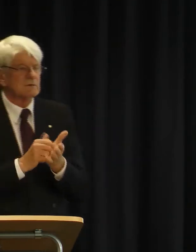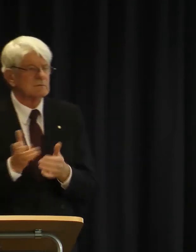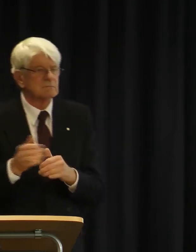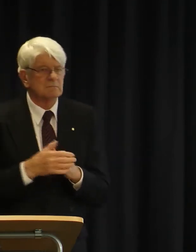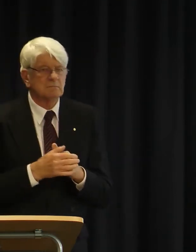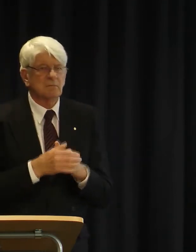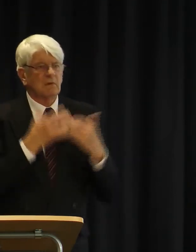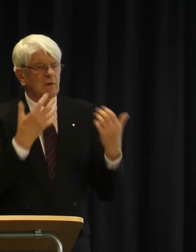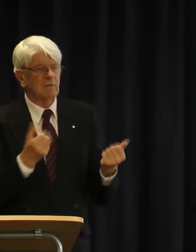And Brett was right